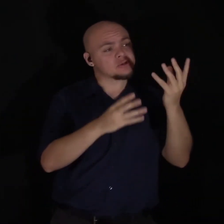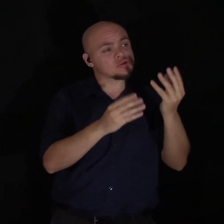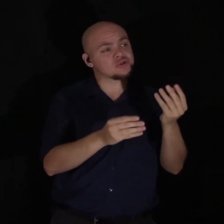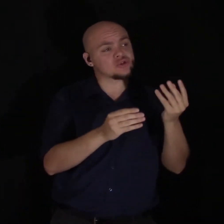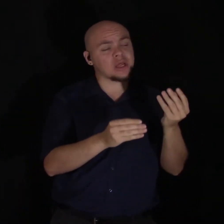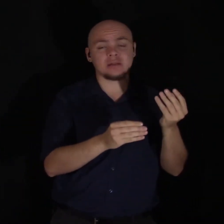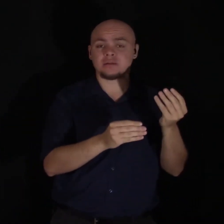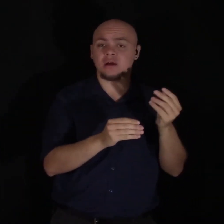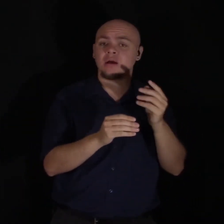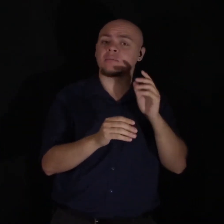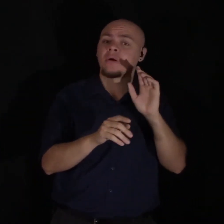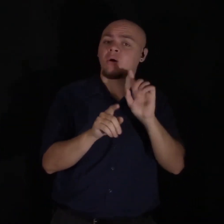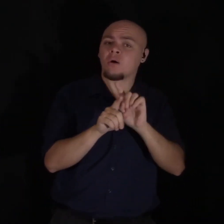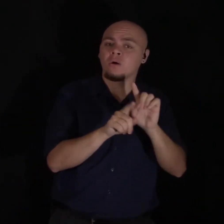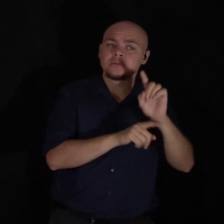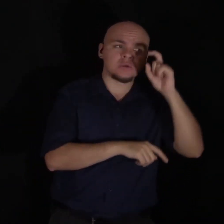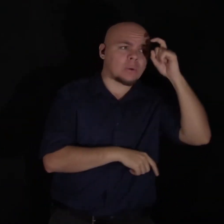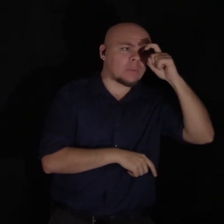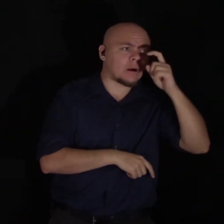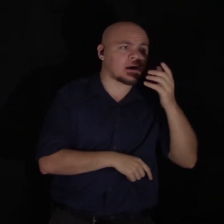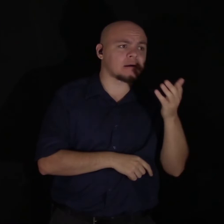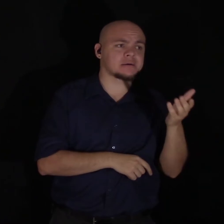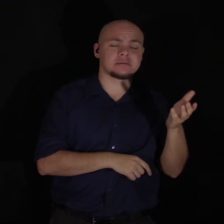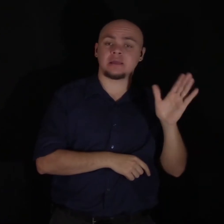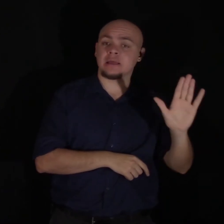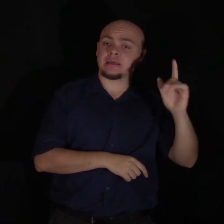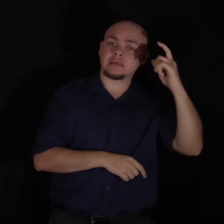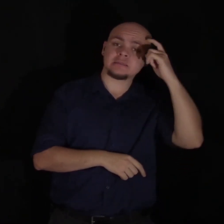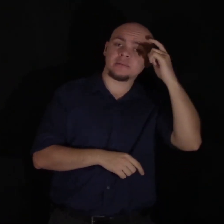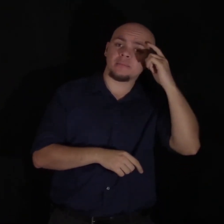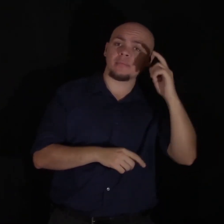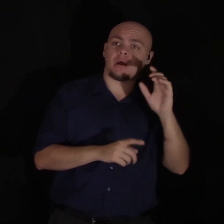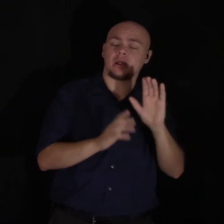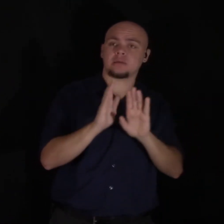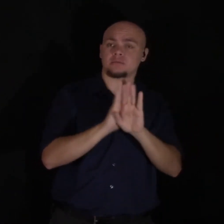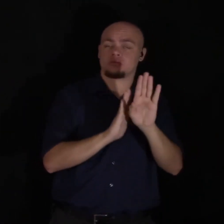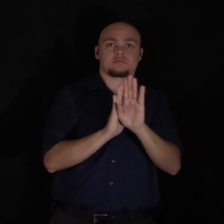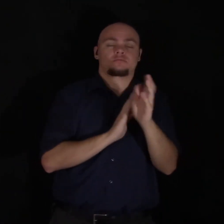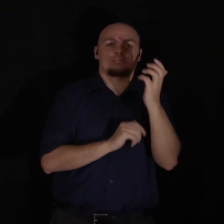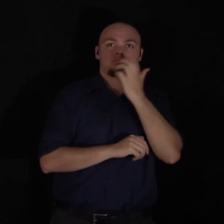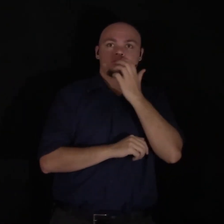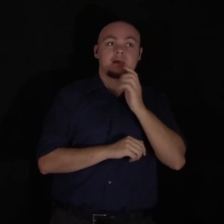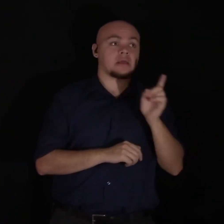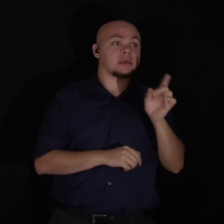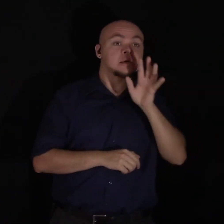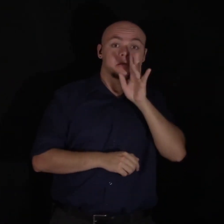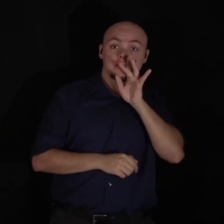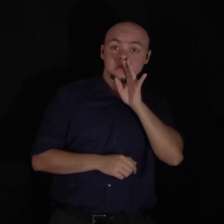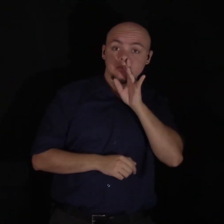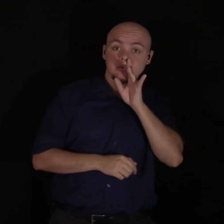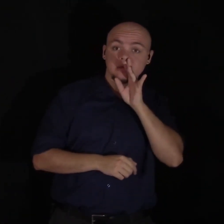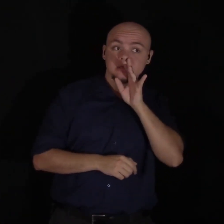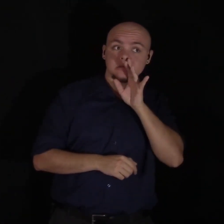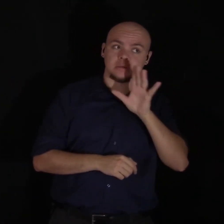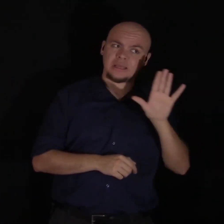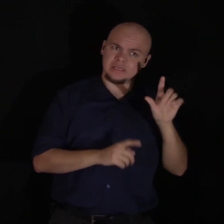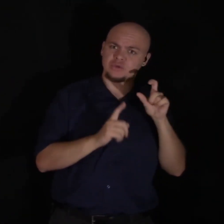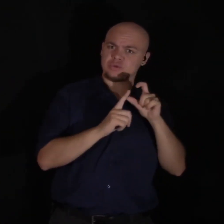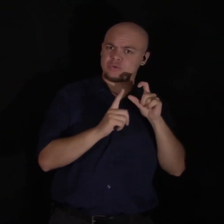so wise. His mind is so cultivated, and when he speaks, although his words are cold